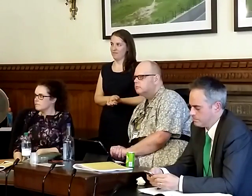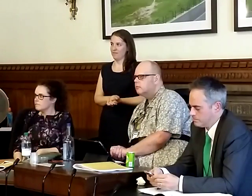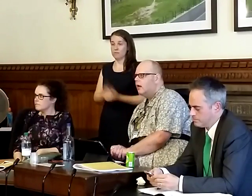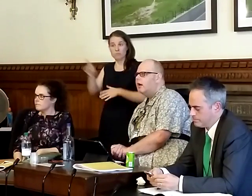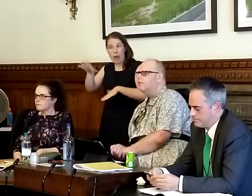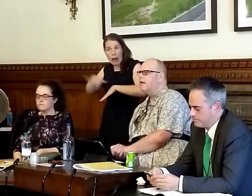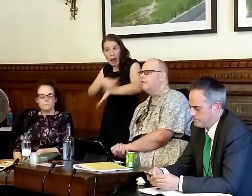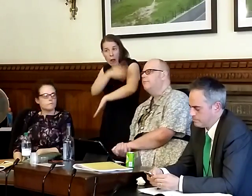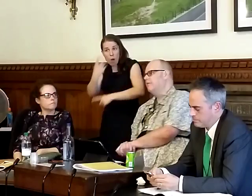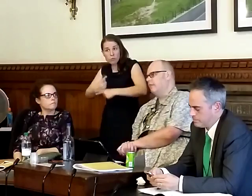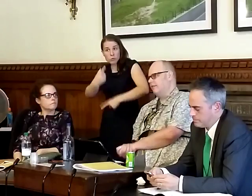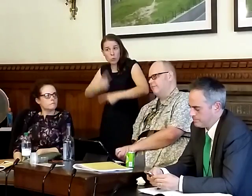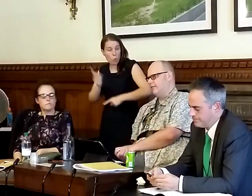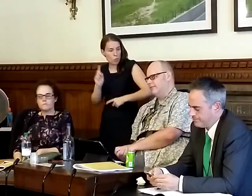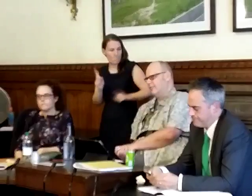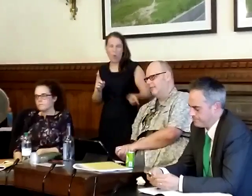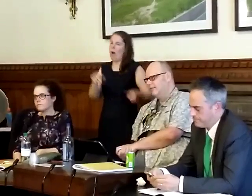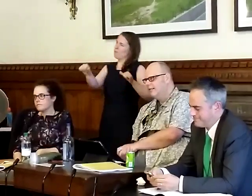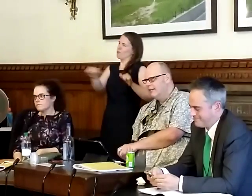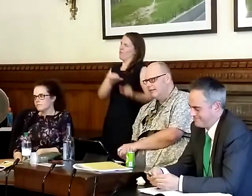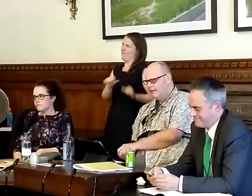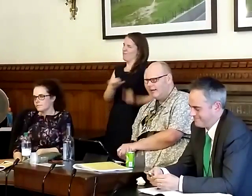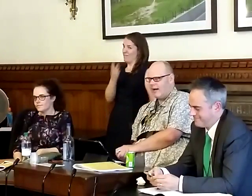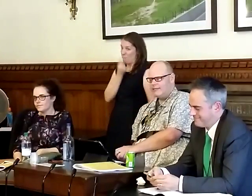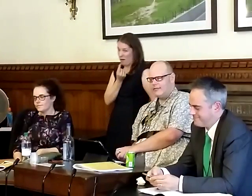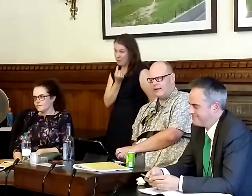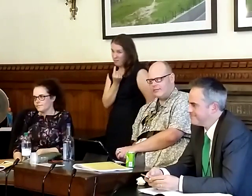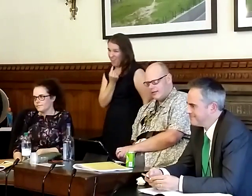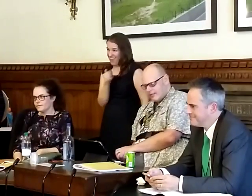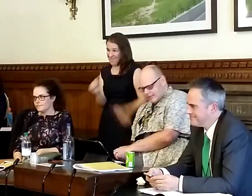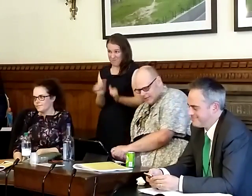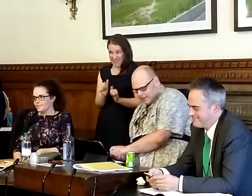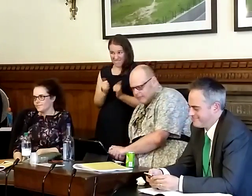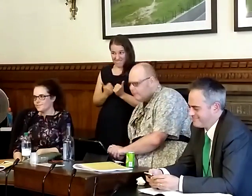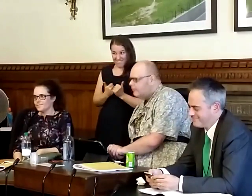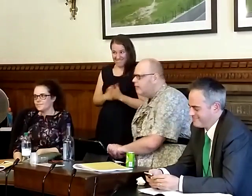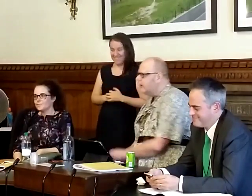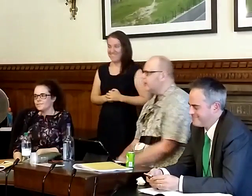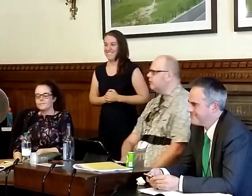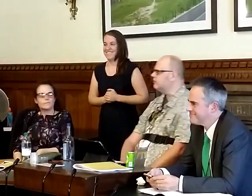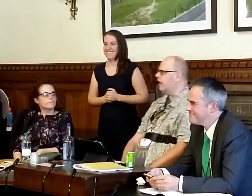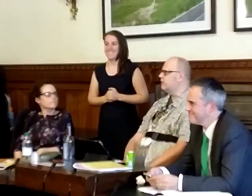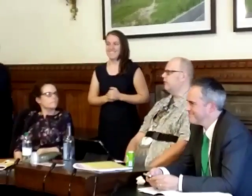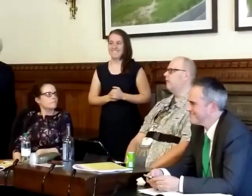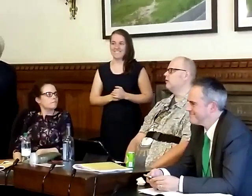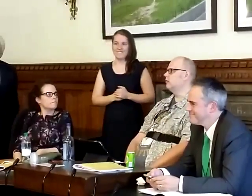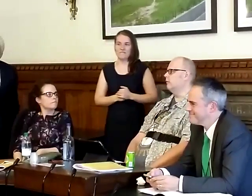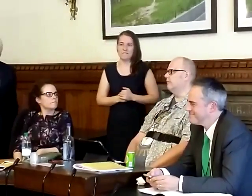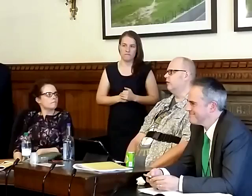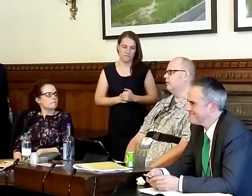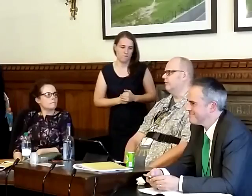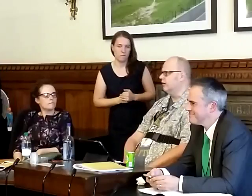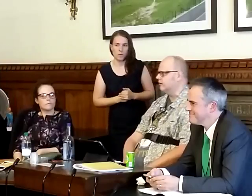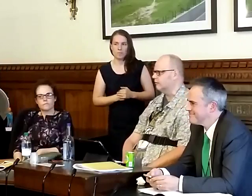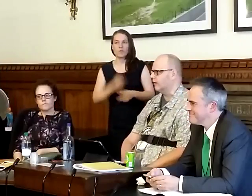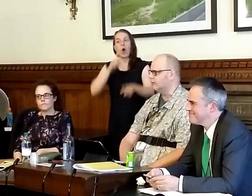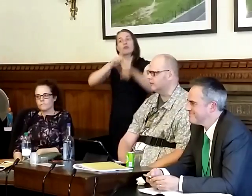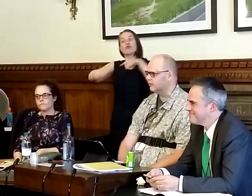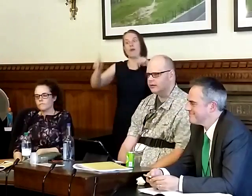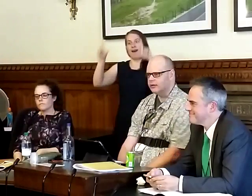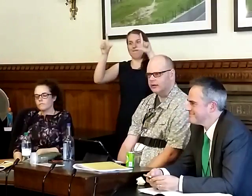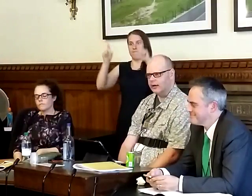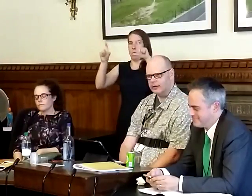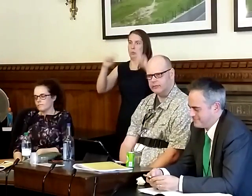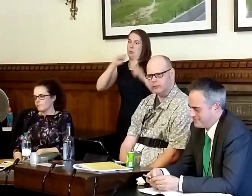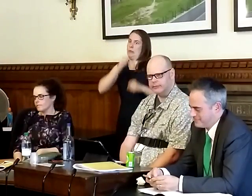How long do you want us to talk? Very briefly, if possible. No, I'm sorry. We're going to go try and do a photo op before we finish as